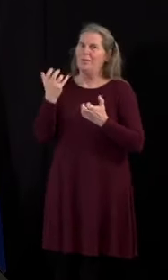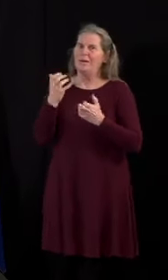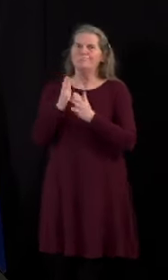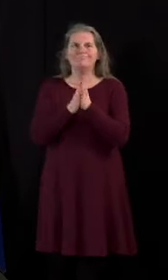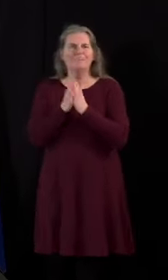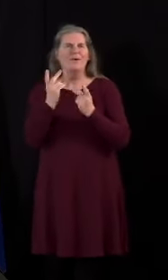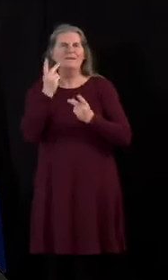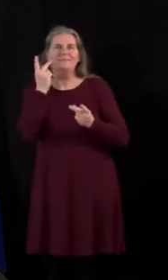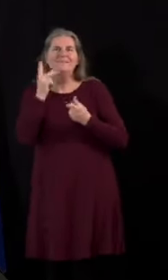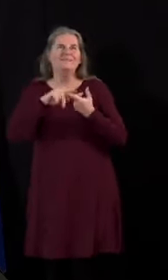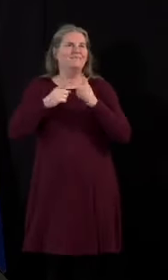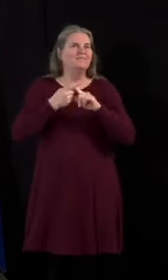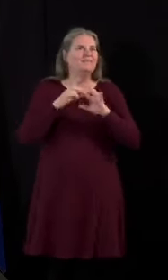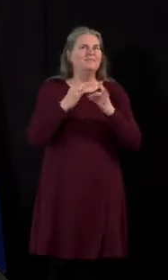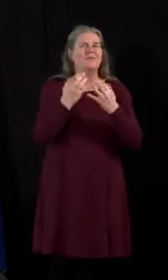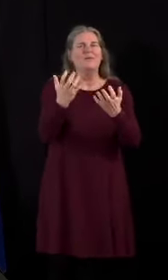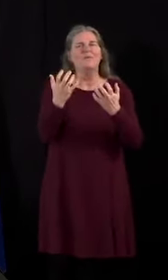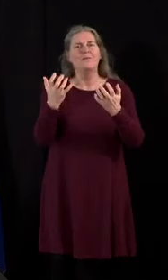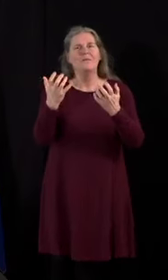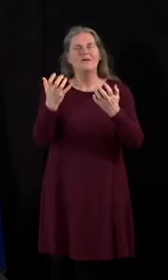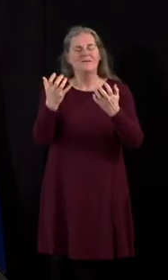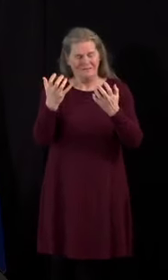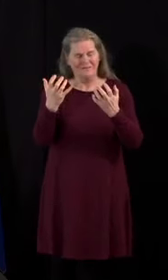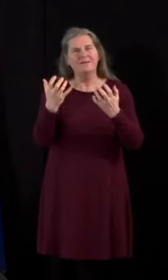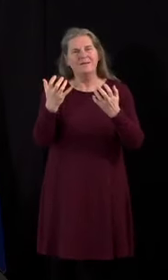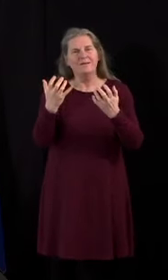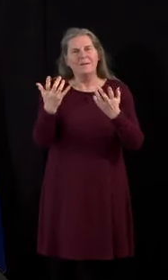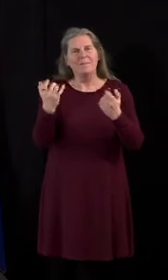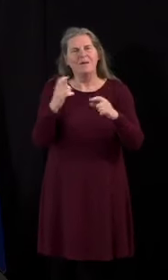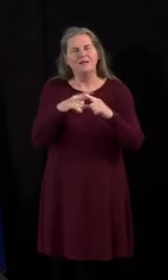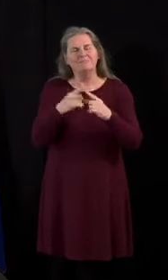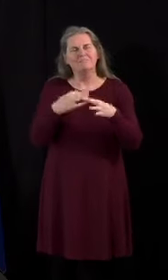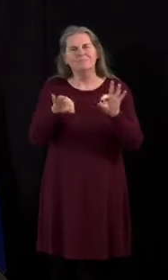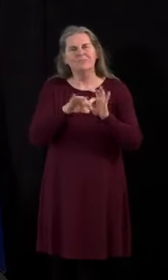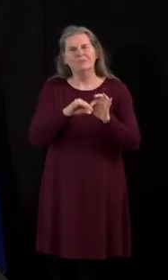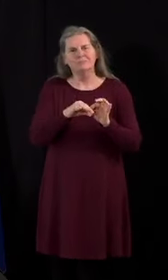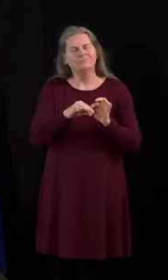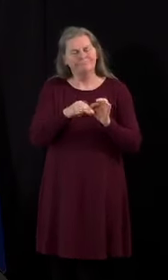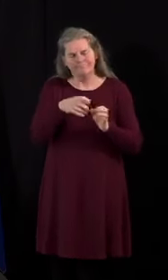see our friends and family. But it's more important than ever to stay vigilant.